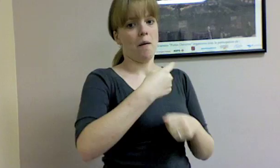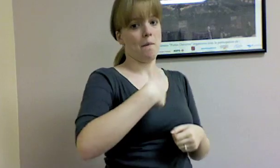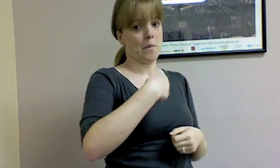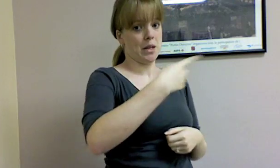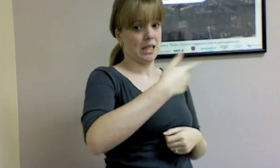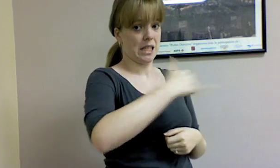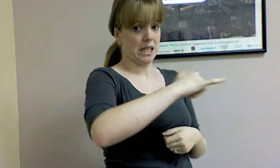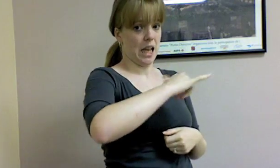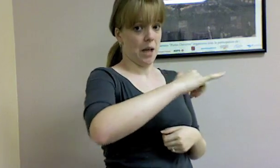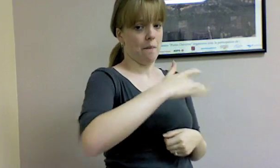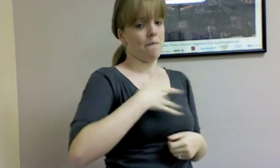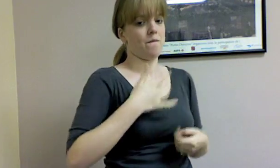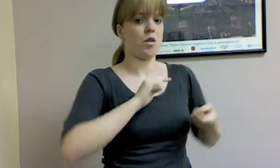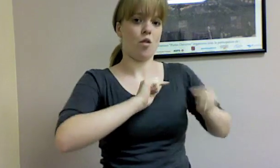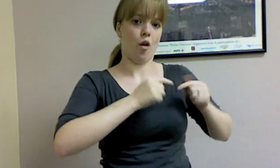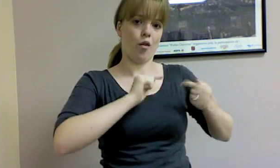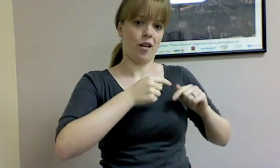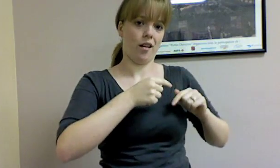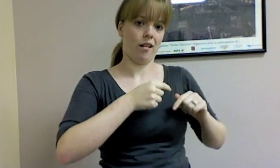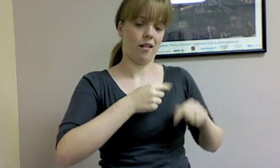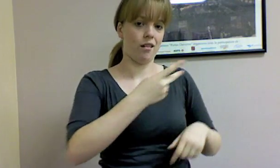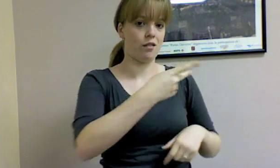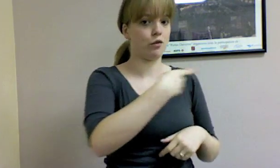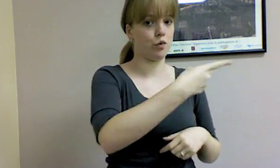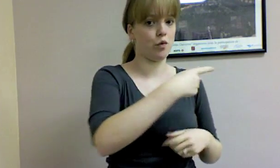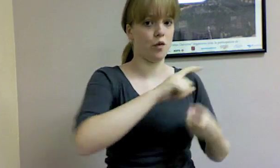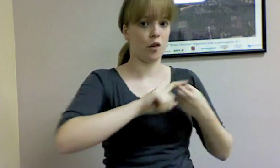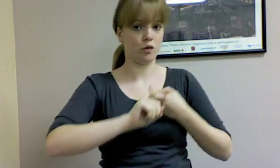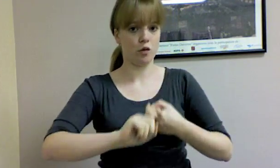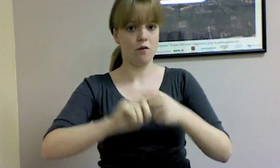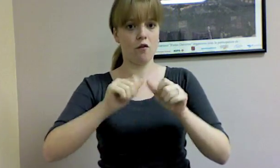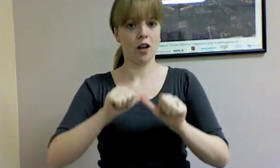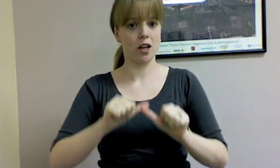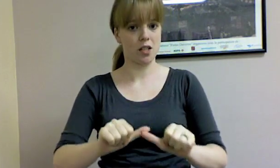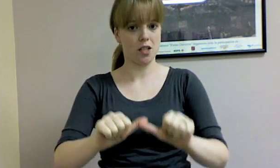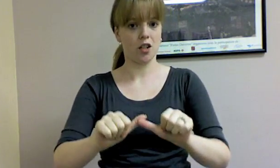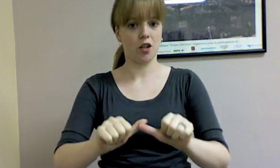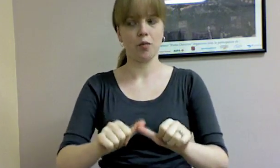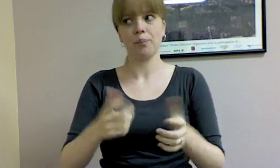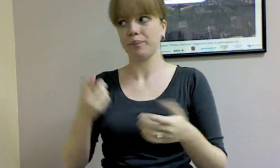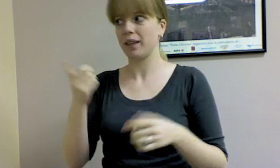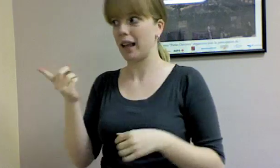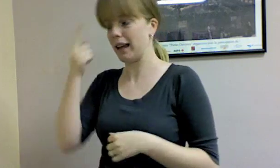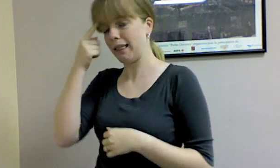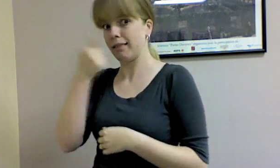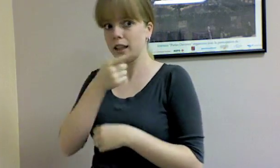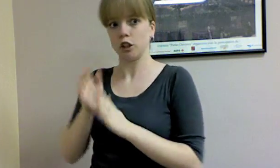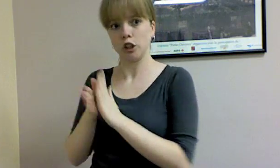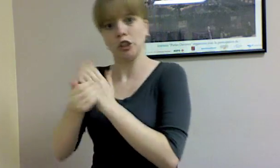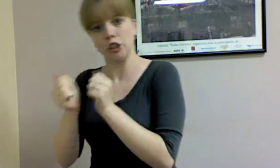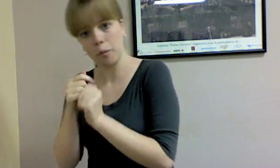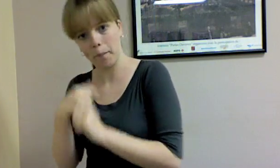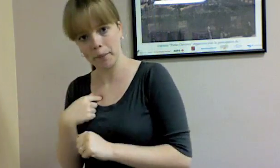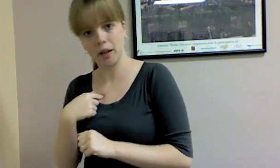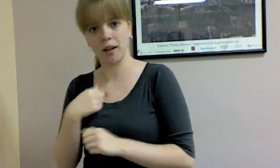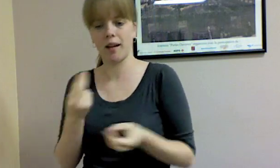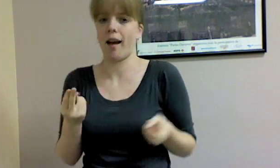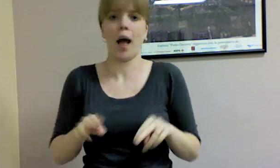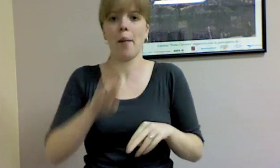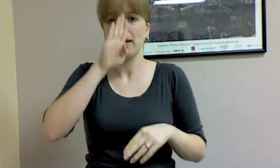hurt. But yet, we stayed close friends right until the very end, even though her man felt that one day she would cheat on him. But I was never there